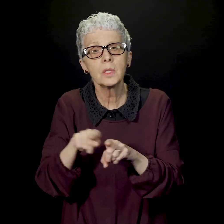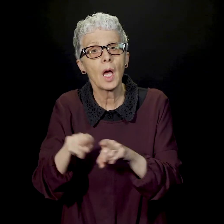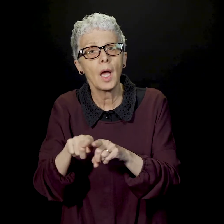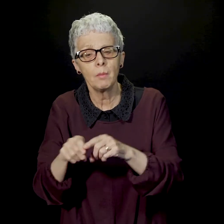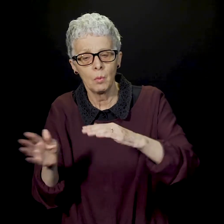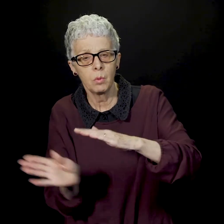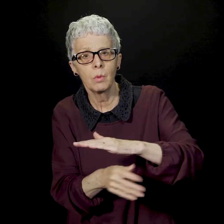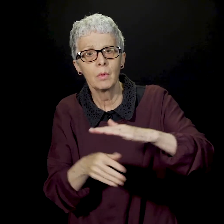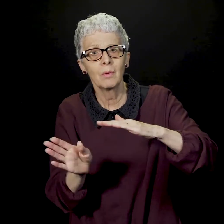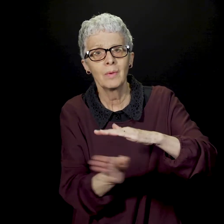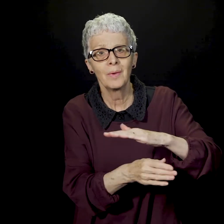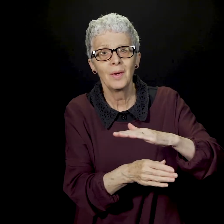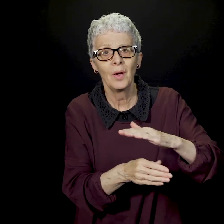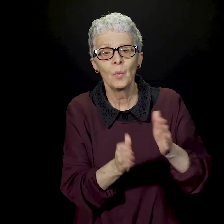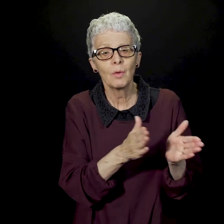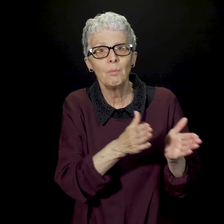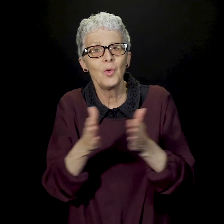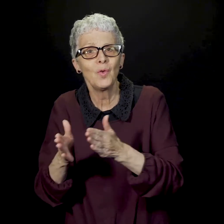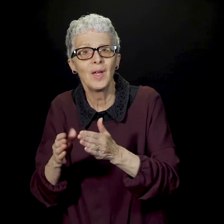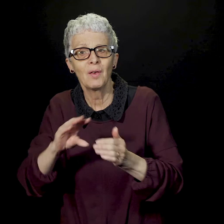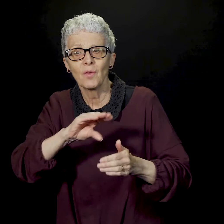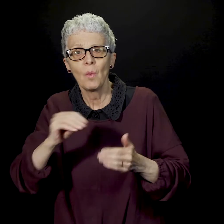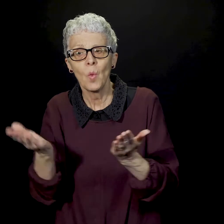somewhere where God never intended us to be.